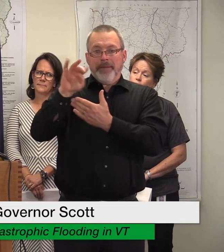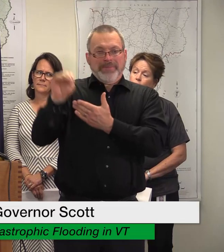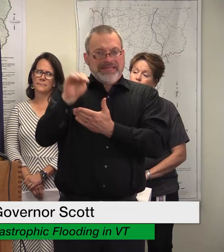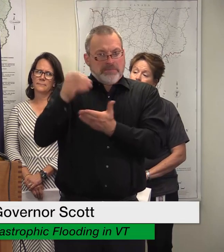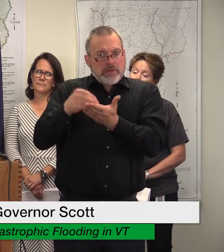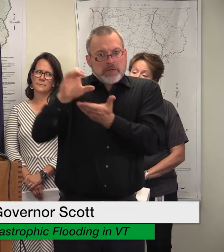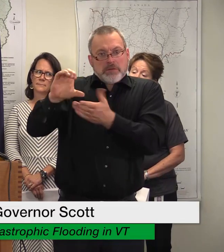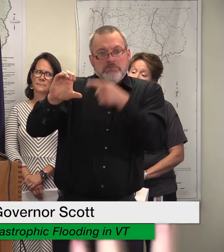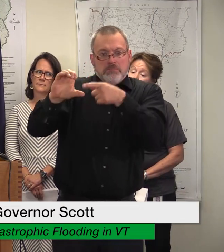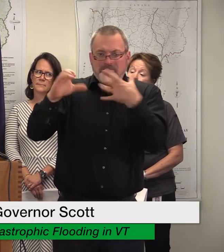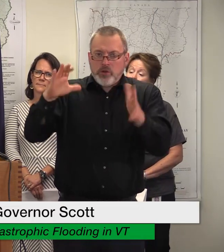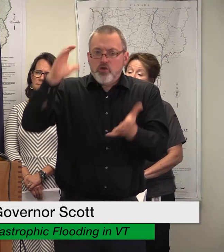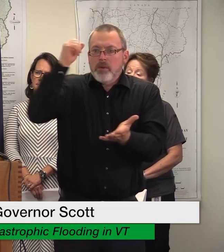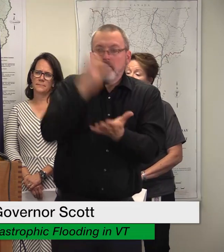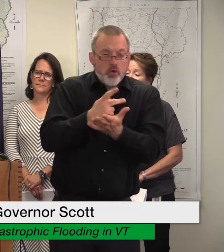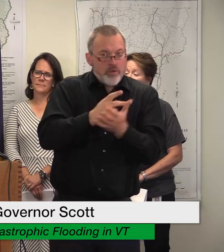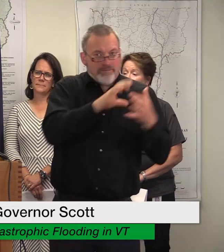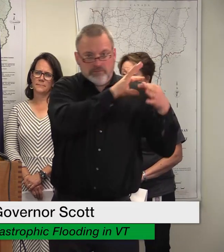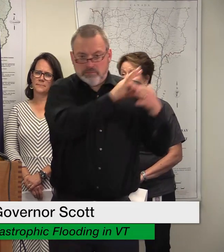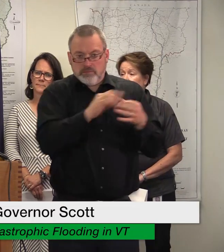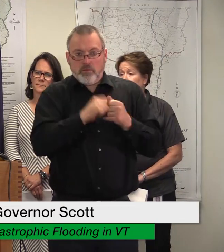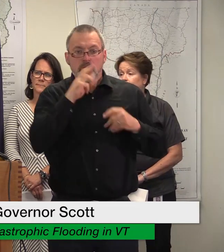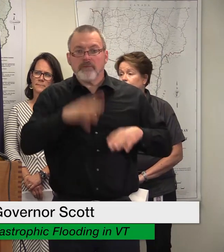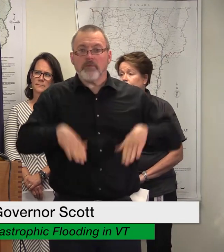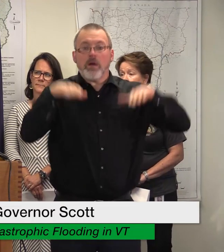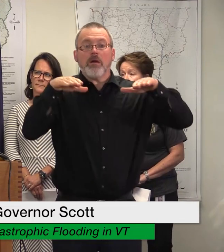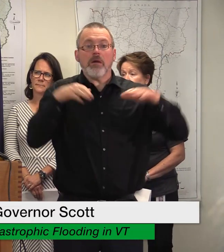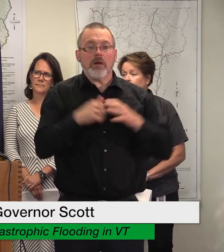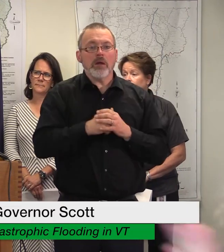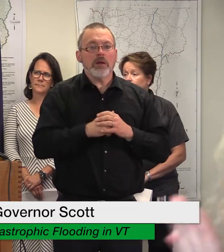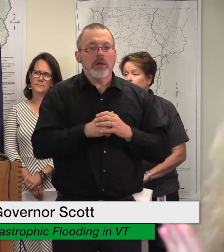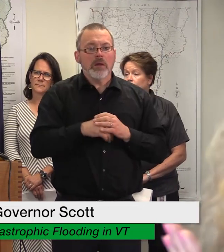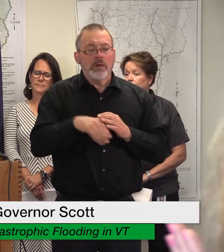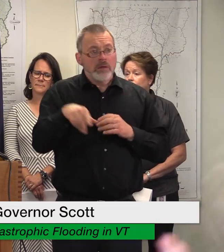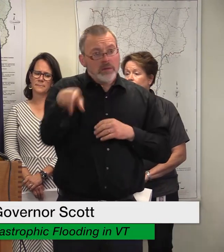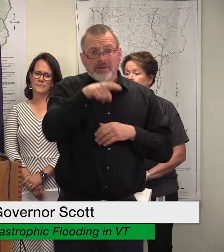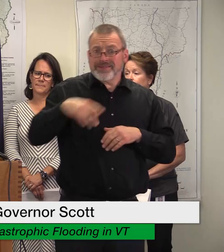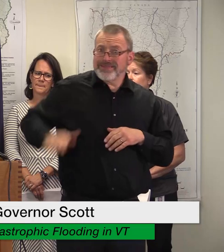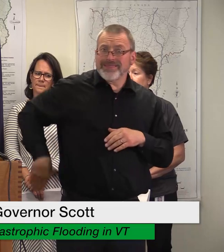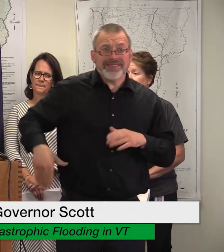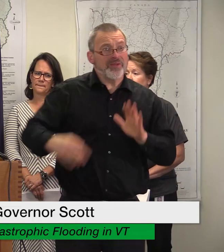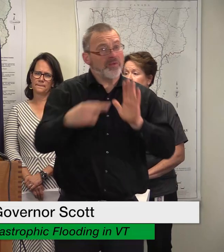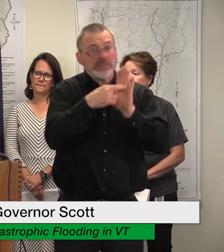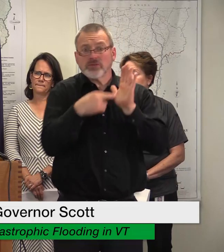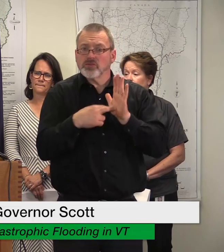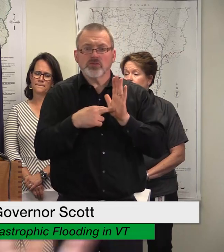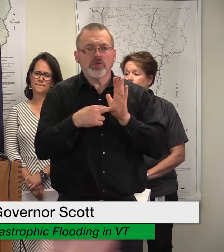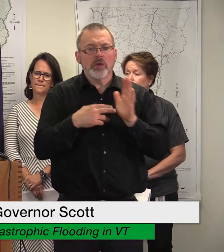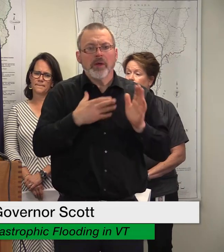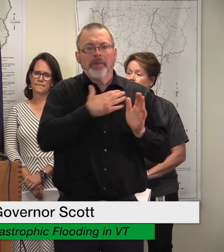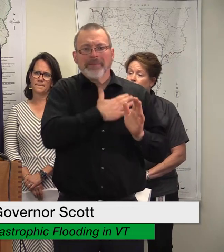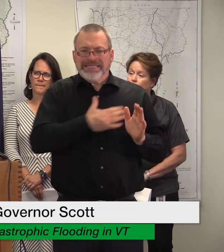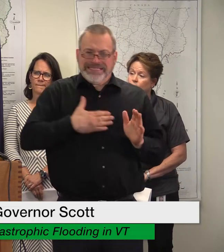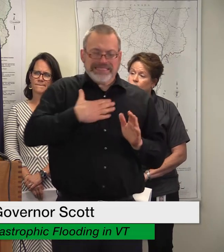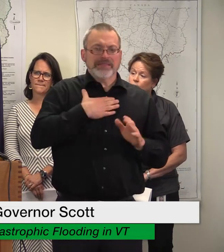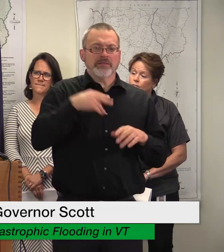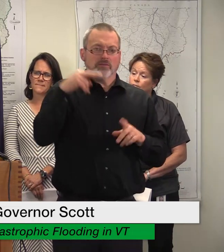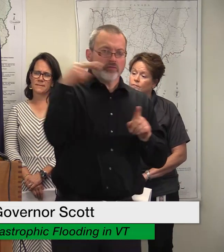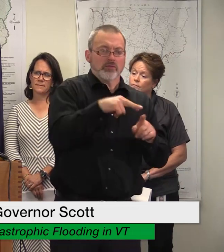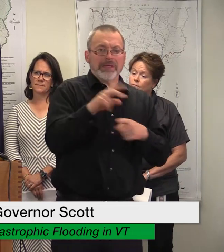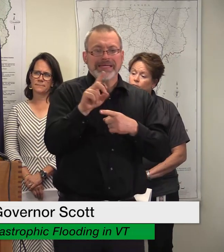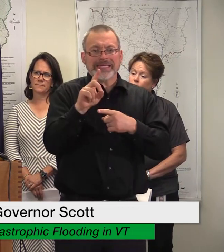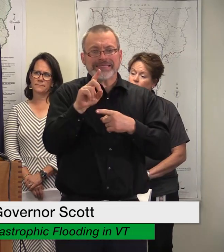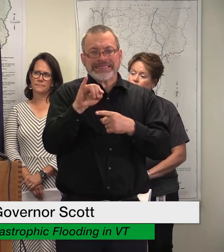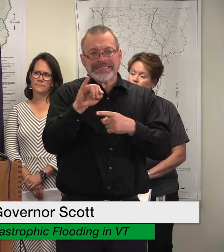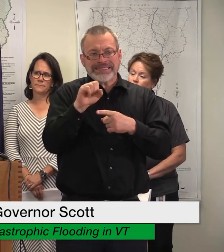storms. If you have not yet registered, please do so by going to disasterassistance.gov or calling us